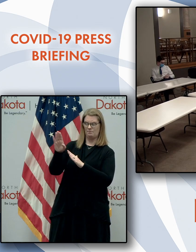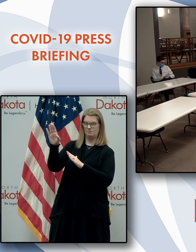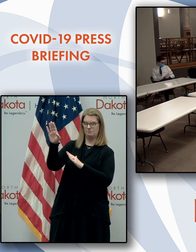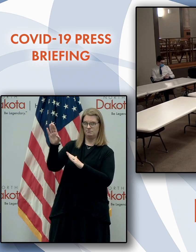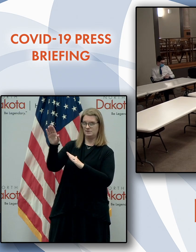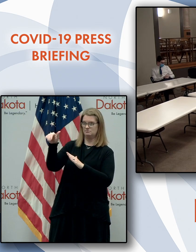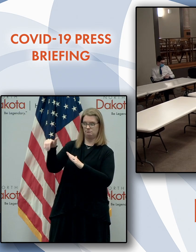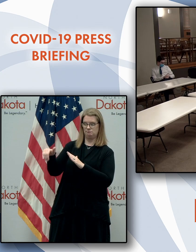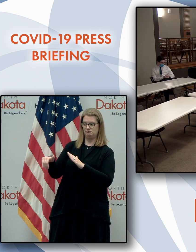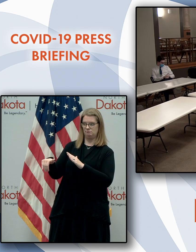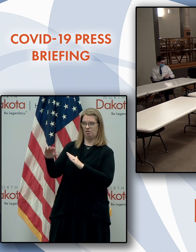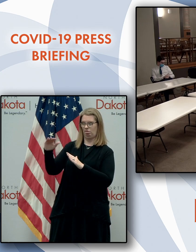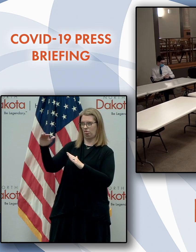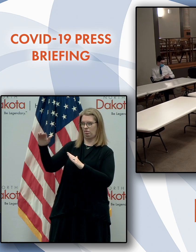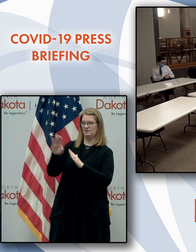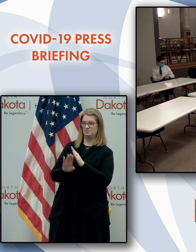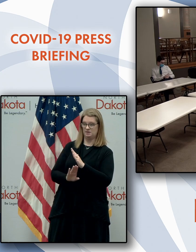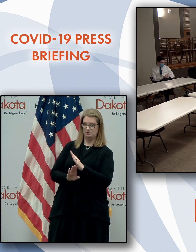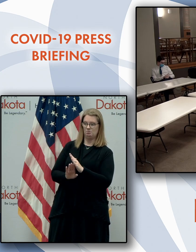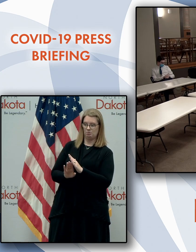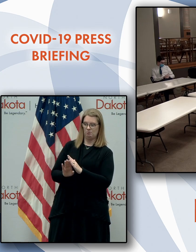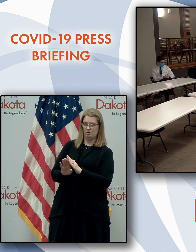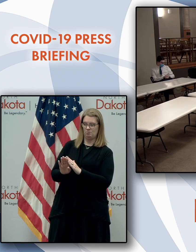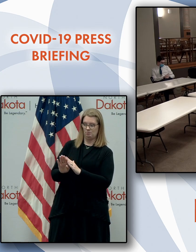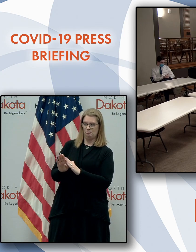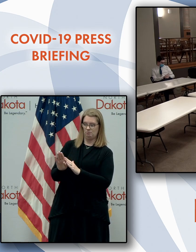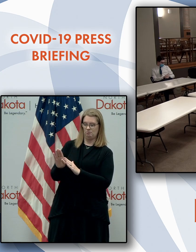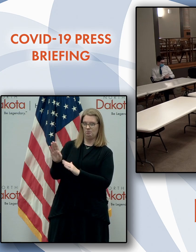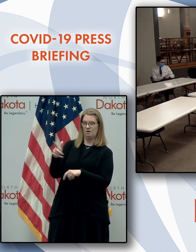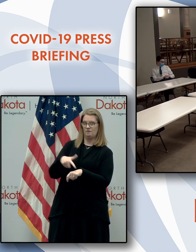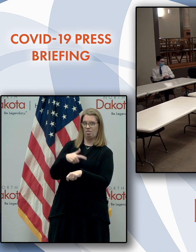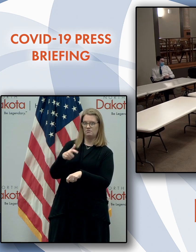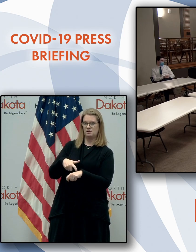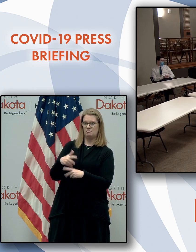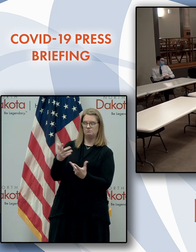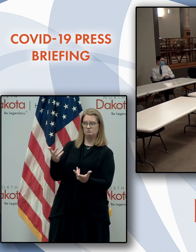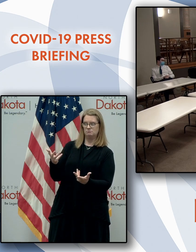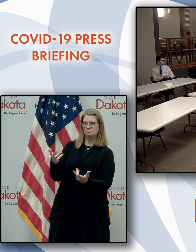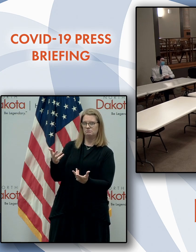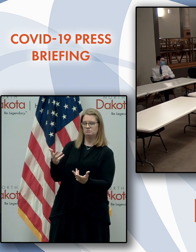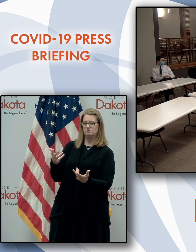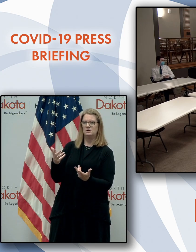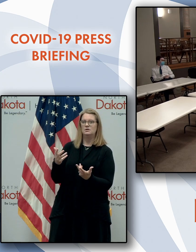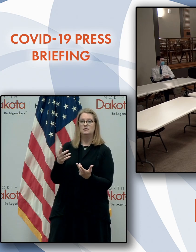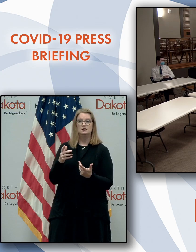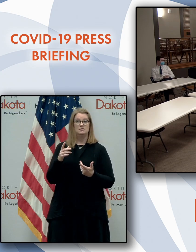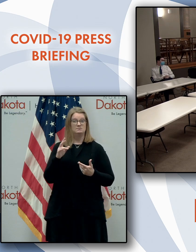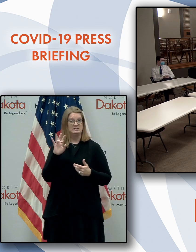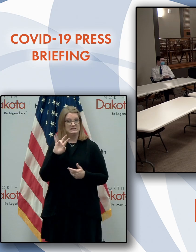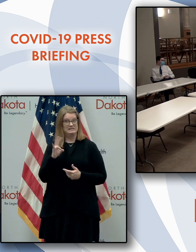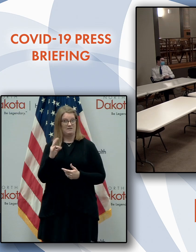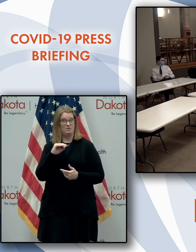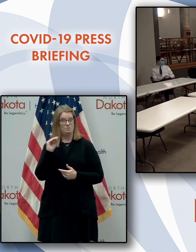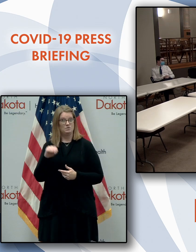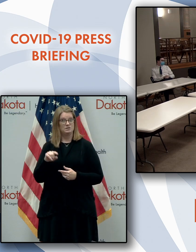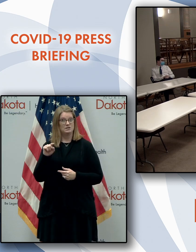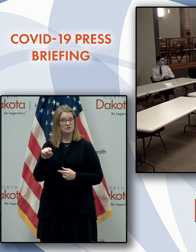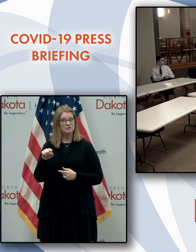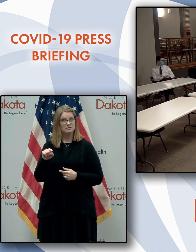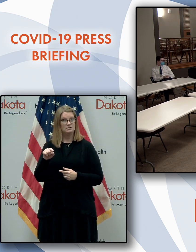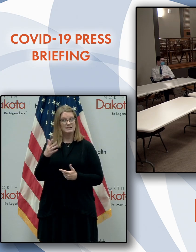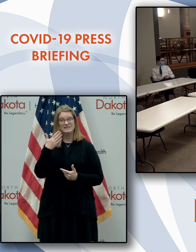It's not going down, it's not even stagnant. It's been increasing for some time. Are you saying that 7% positivity rate